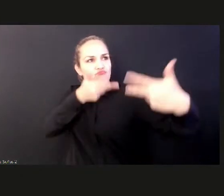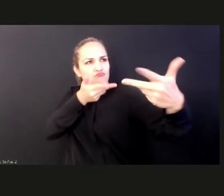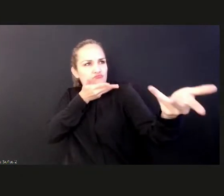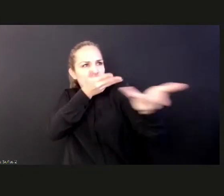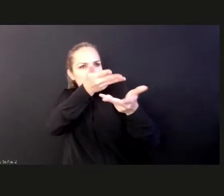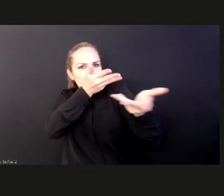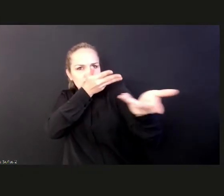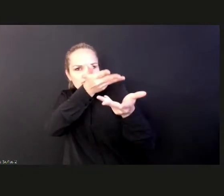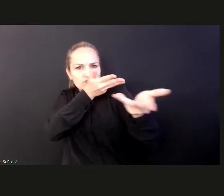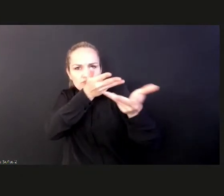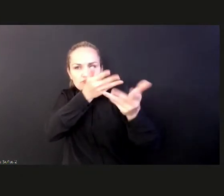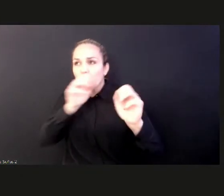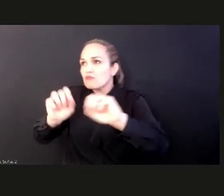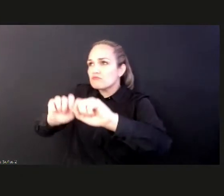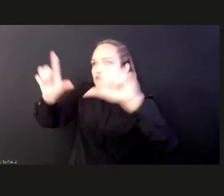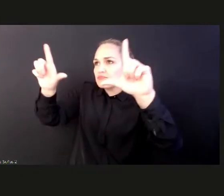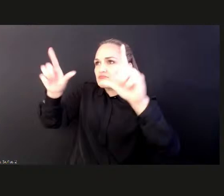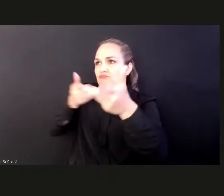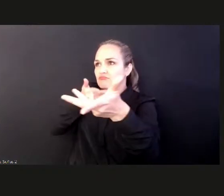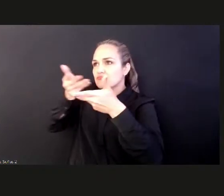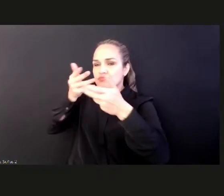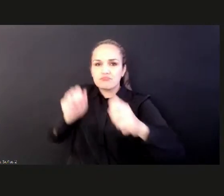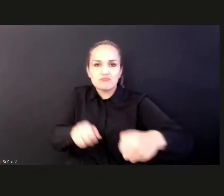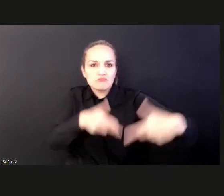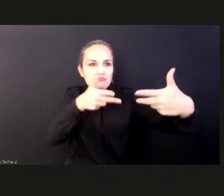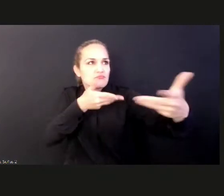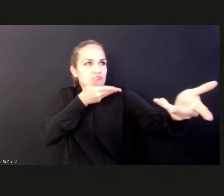use of internet to access government